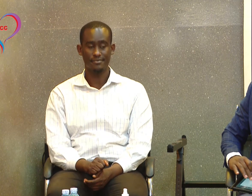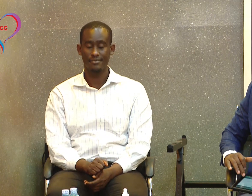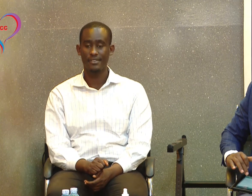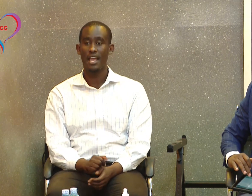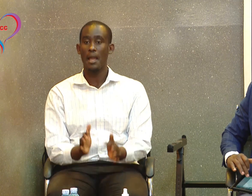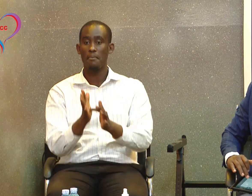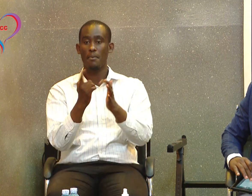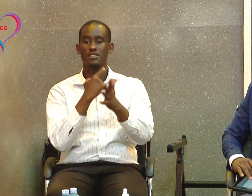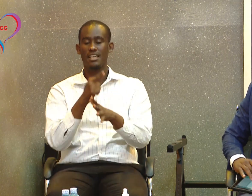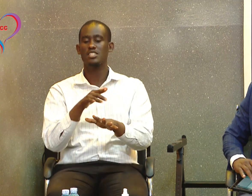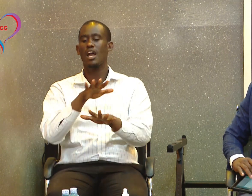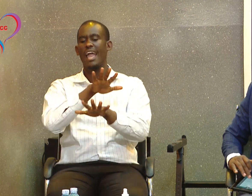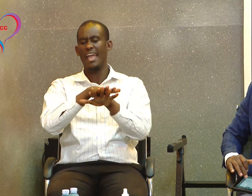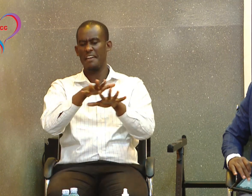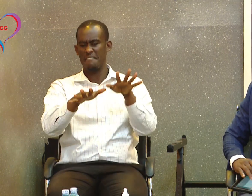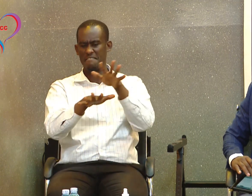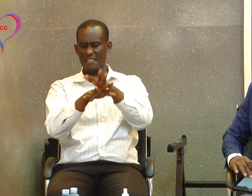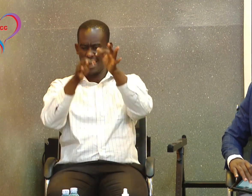work.